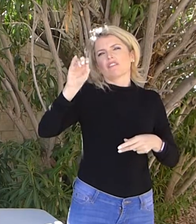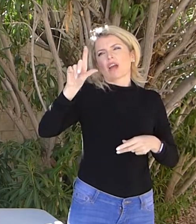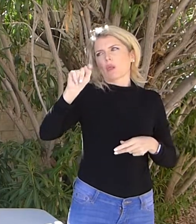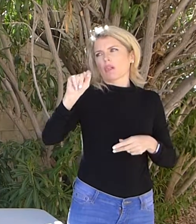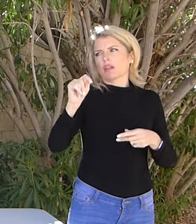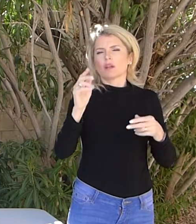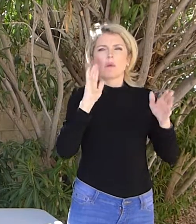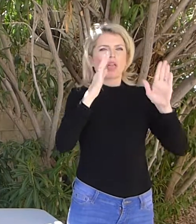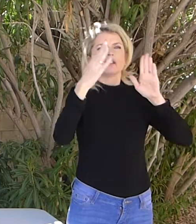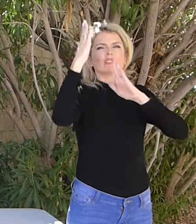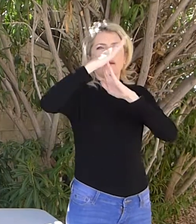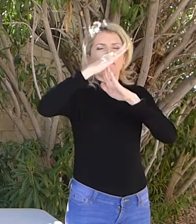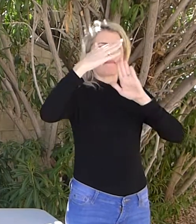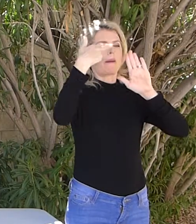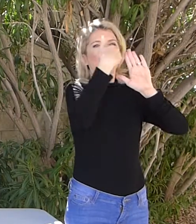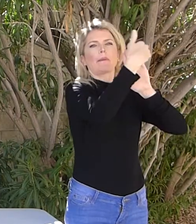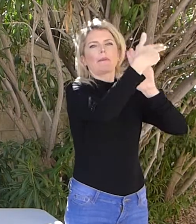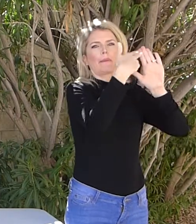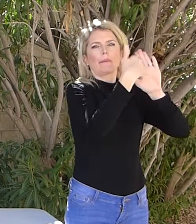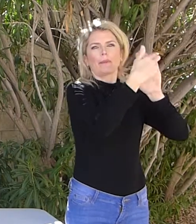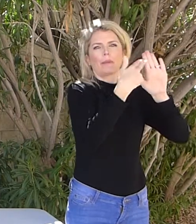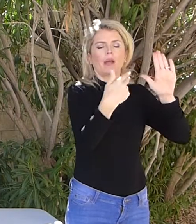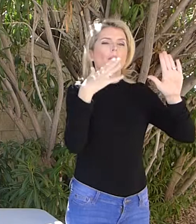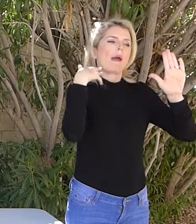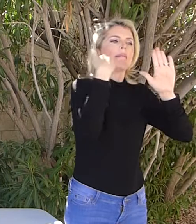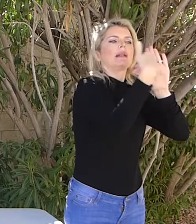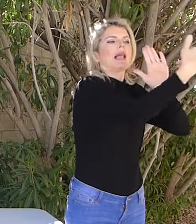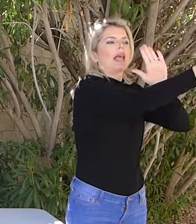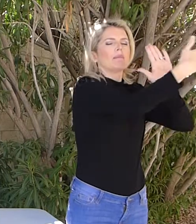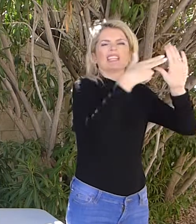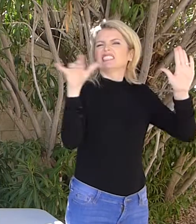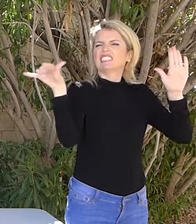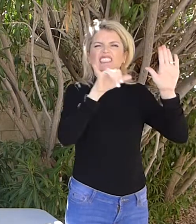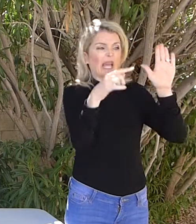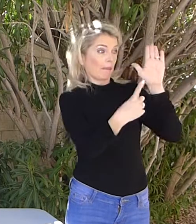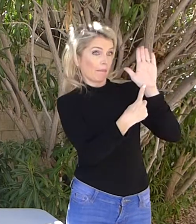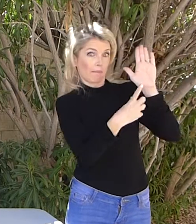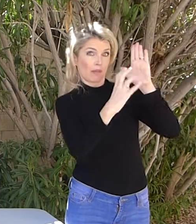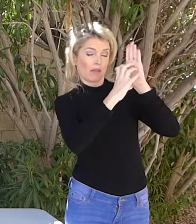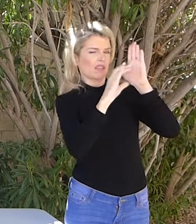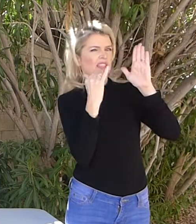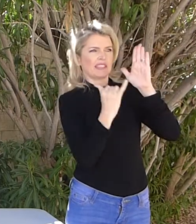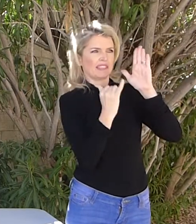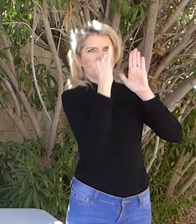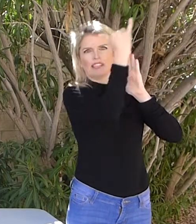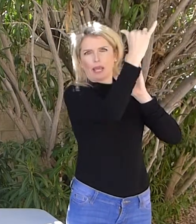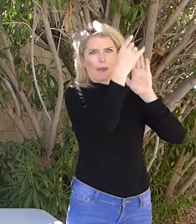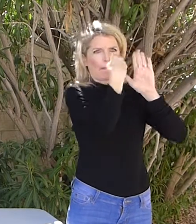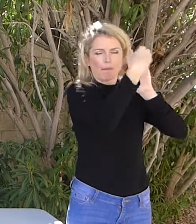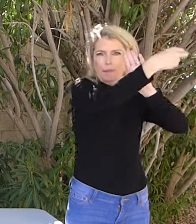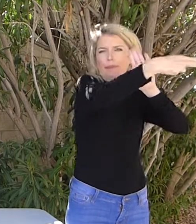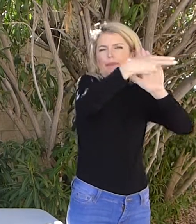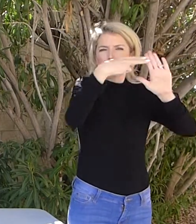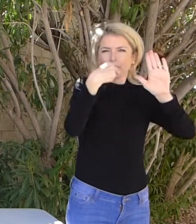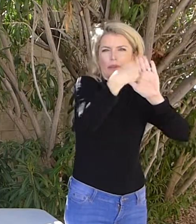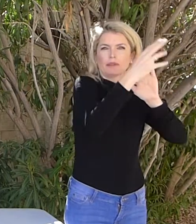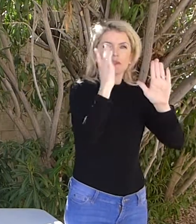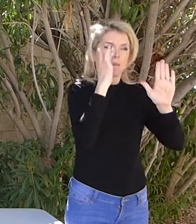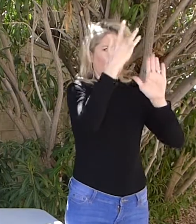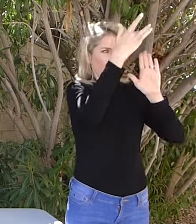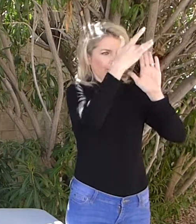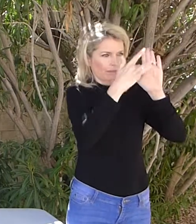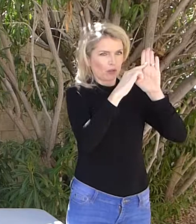going to come up on the top. And you're just going to blend it the exact same way till you come to the middle